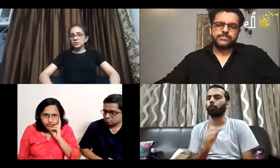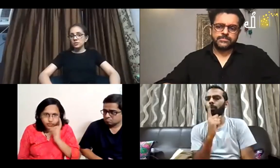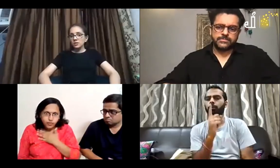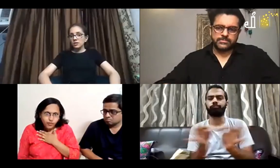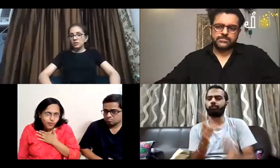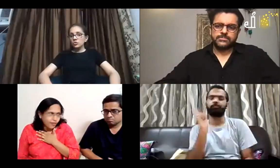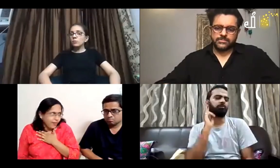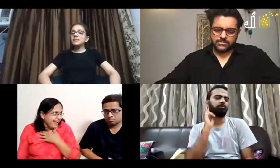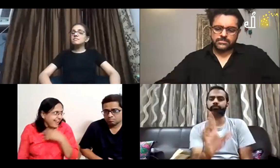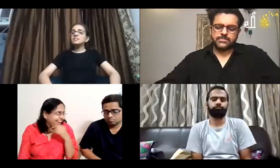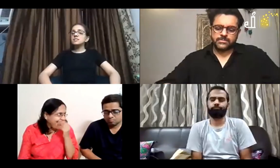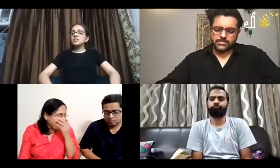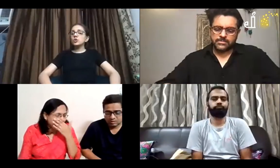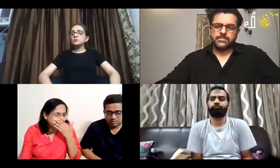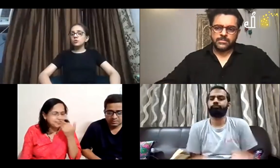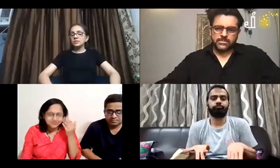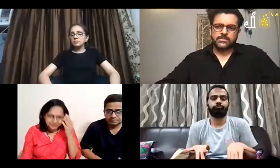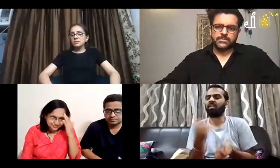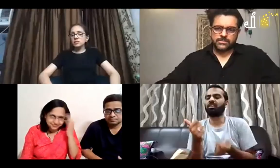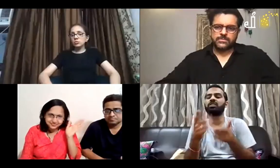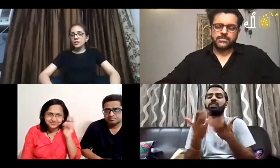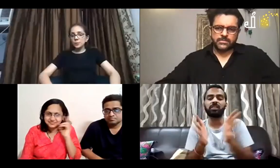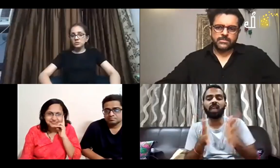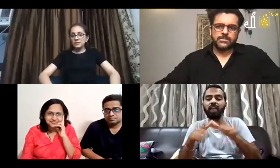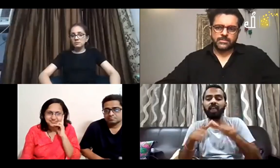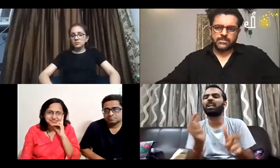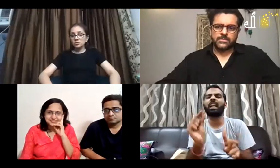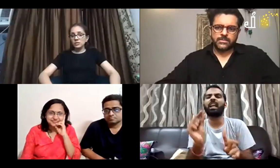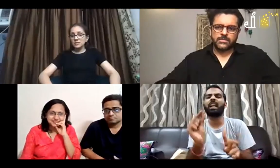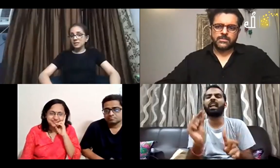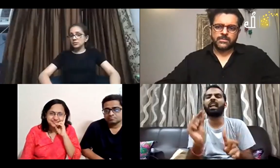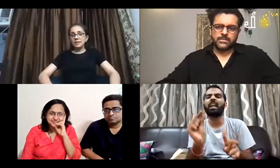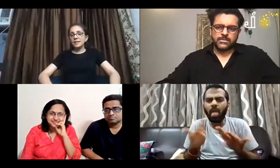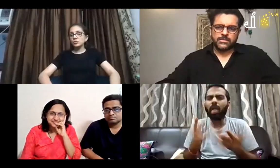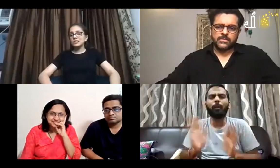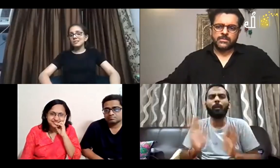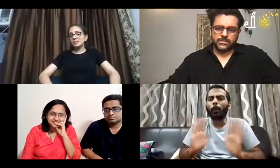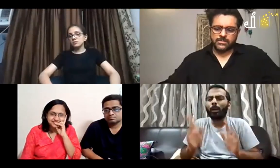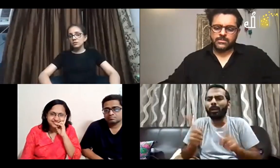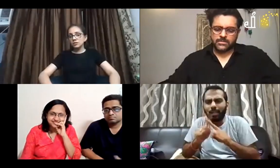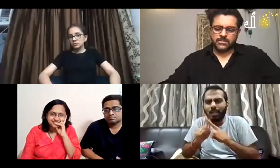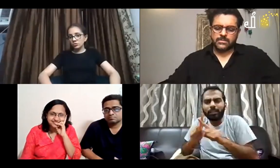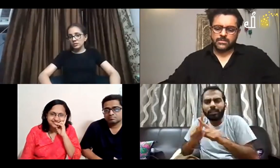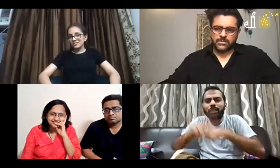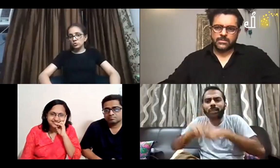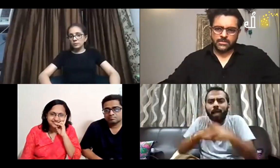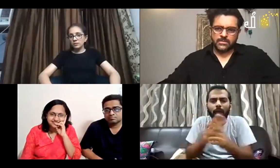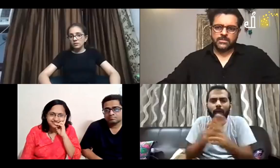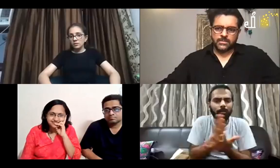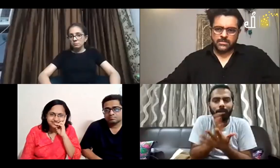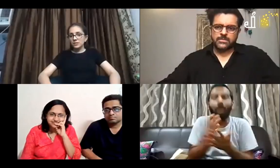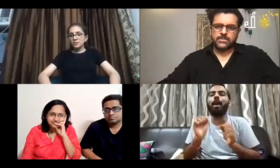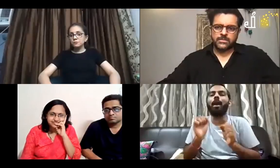options. Nobody gives us the other options. Cochlear implant is the only option that that's getting sign language little bit. That it's